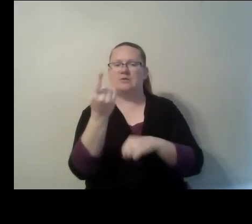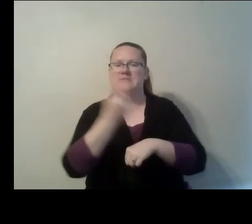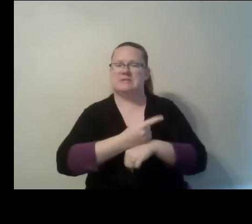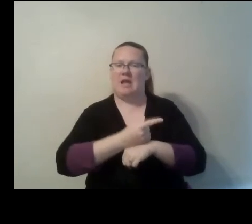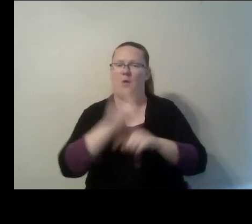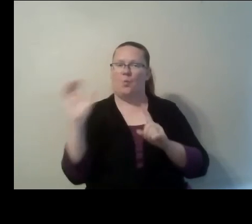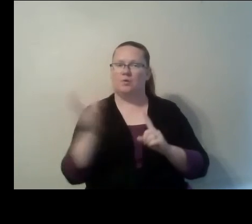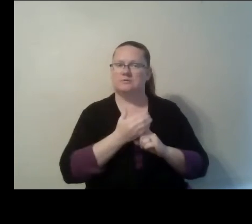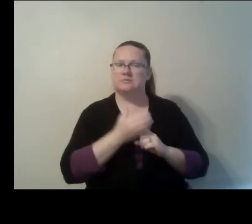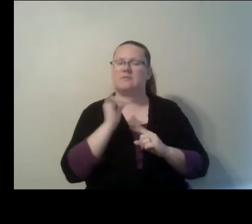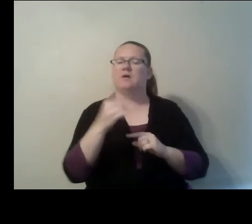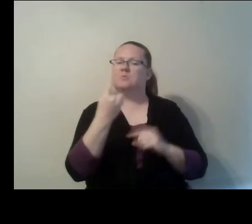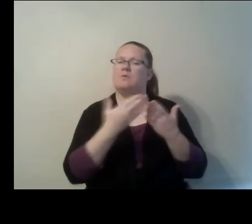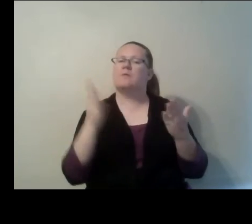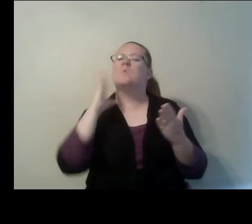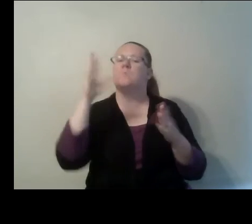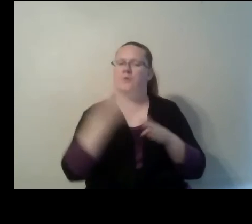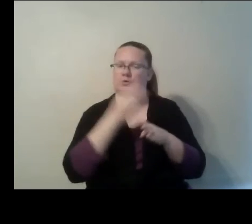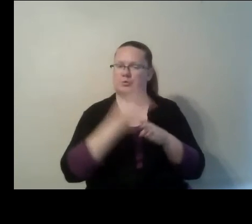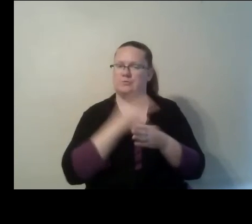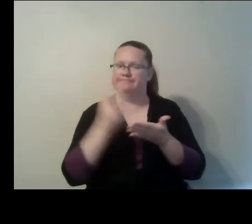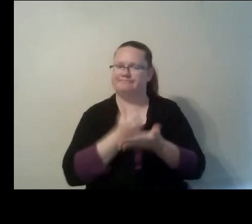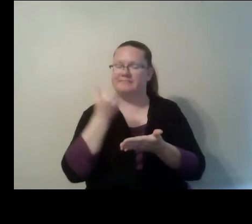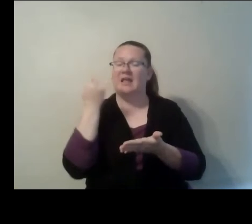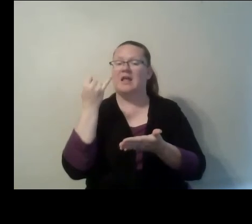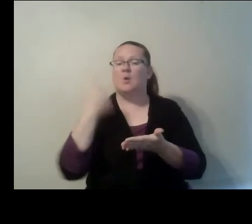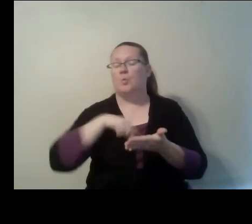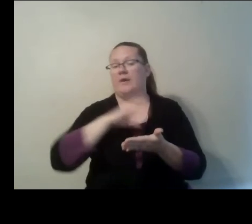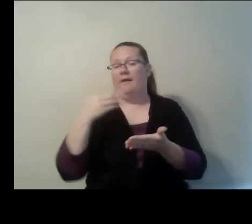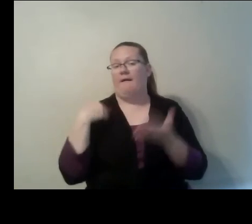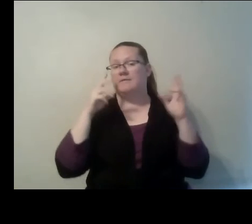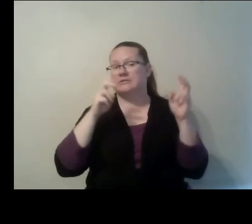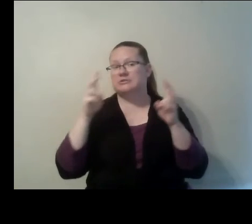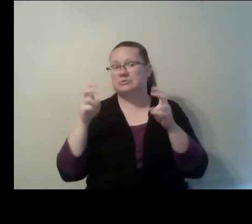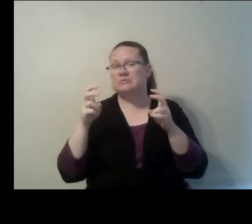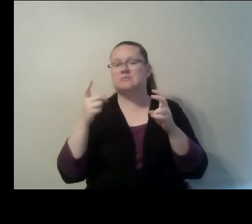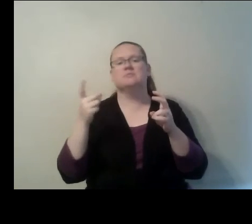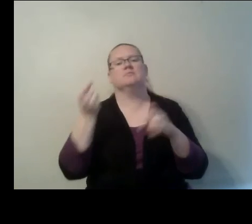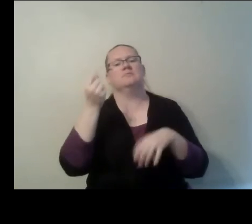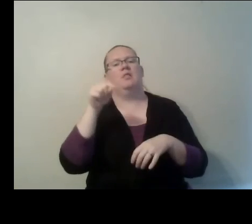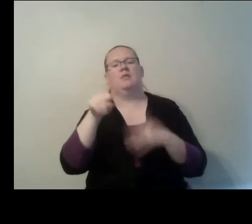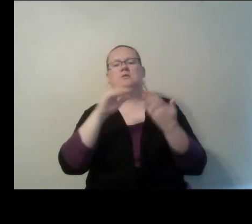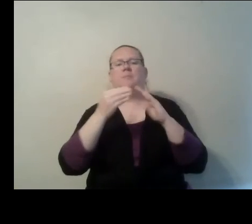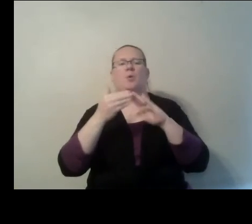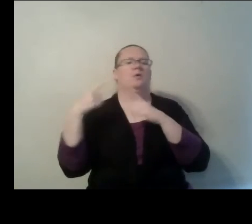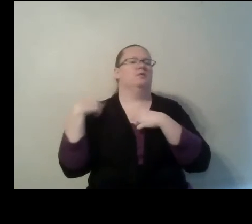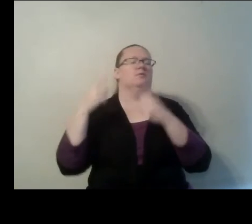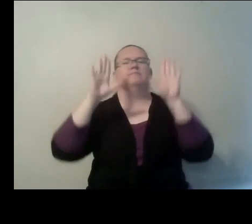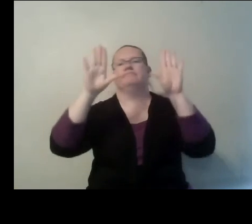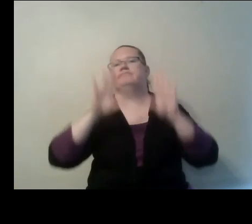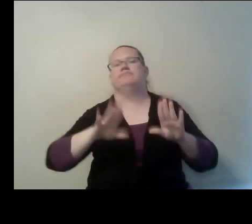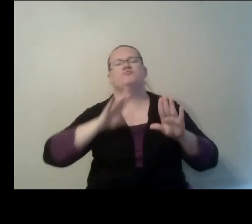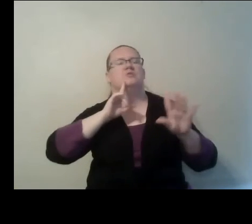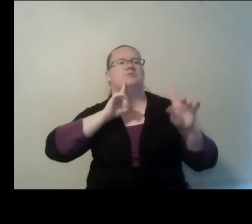that we're going to use. And if we have issues, which again, this community has been so fantastic to respond to many of these